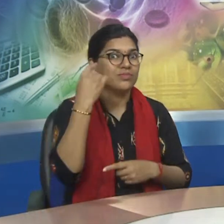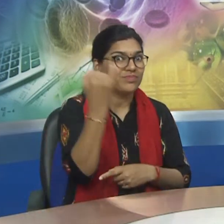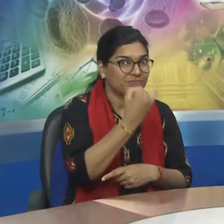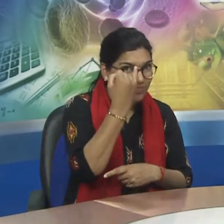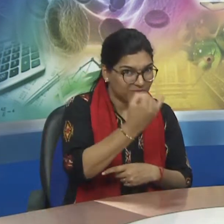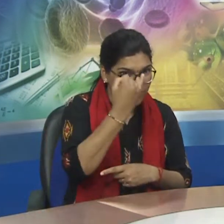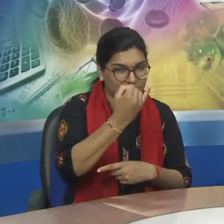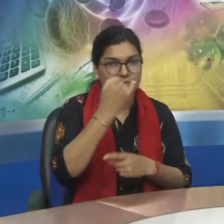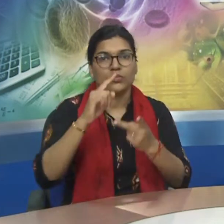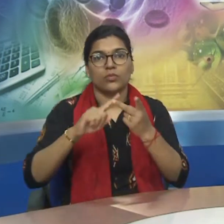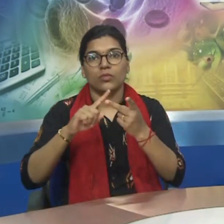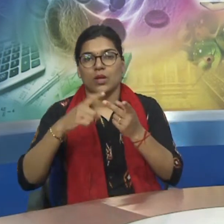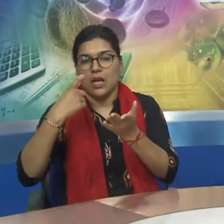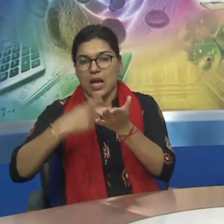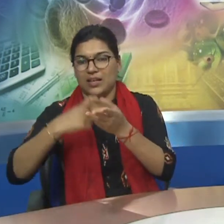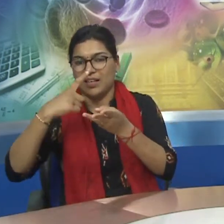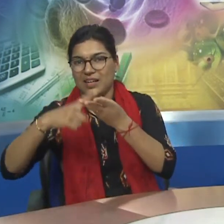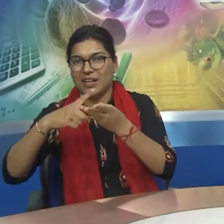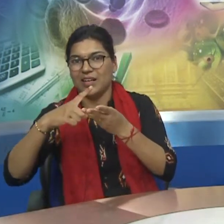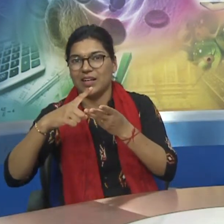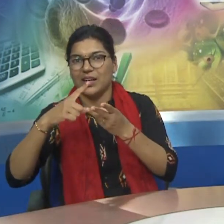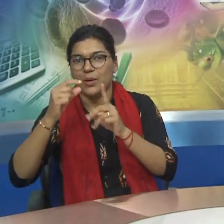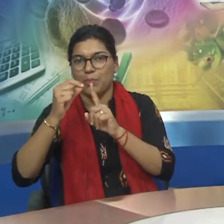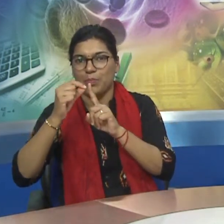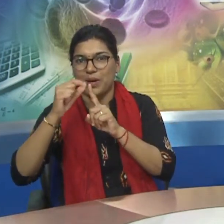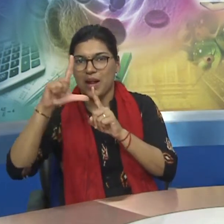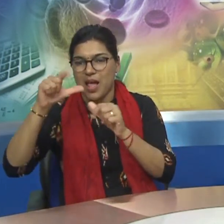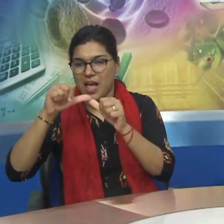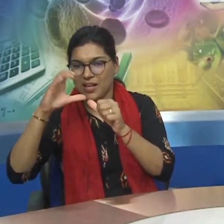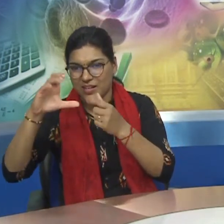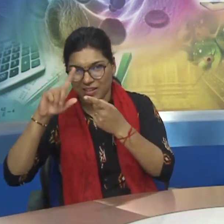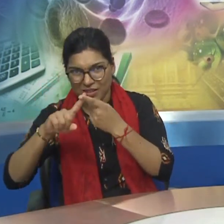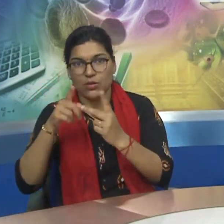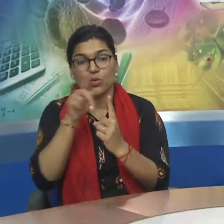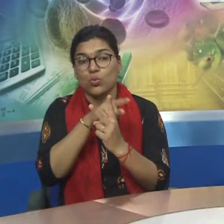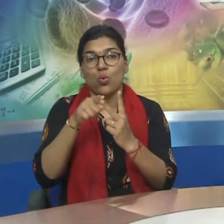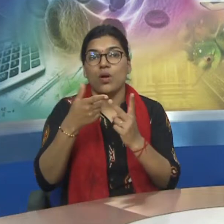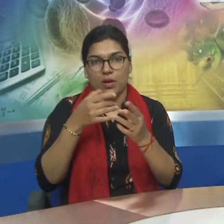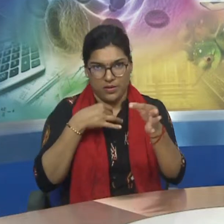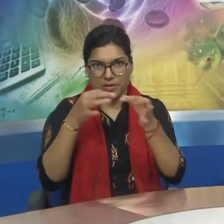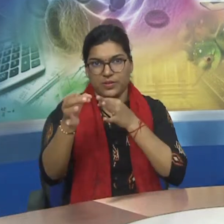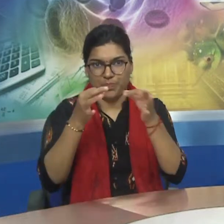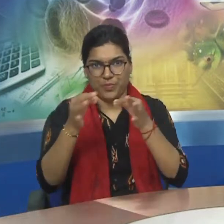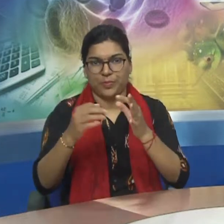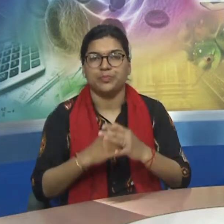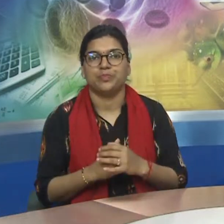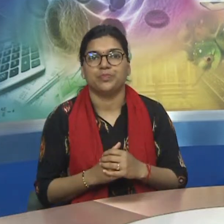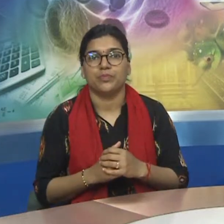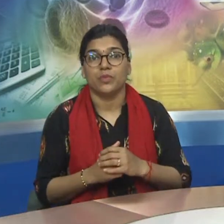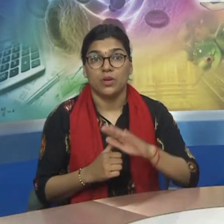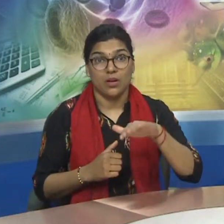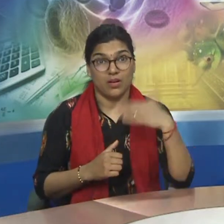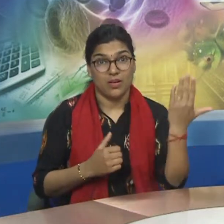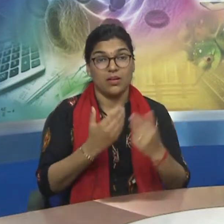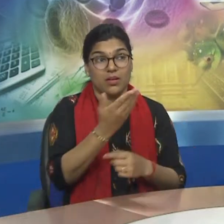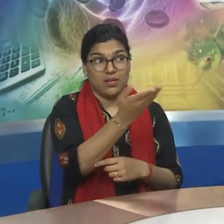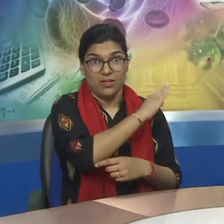Now here you can see find and replace data in a worksheet. So here we will understand these